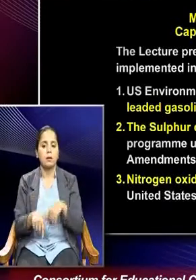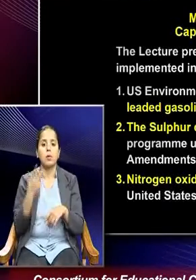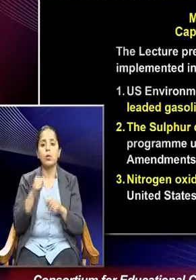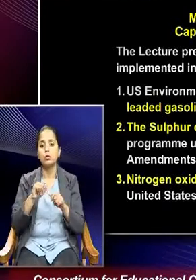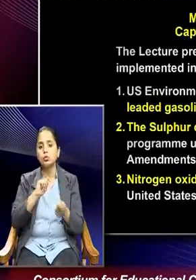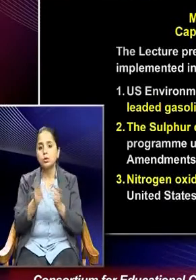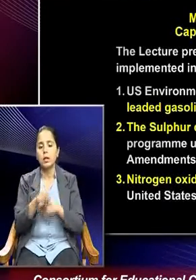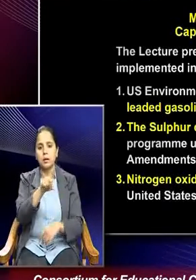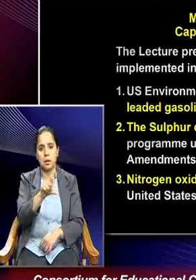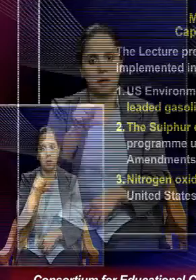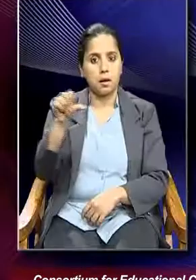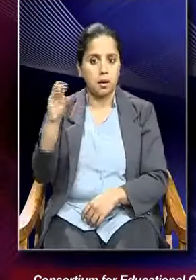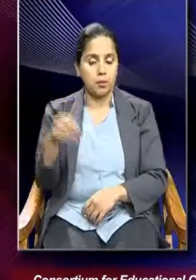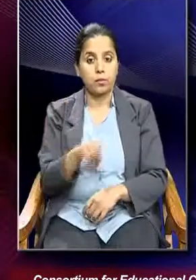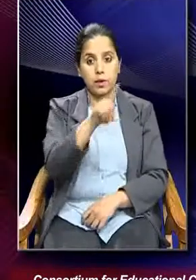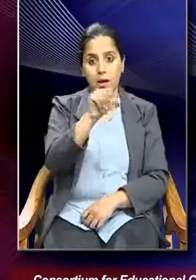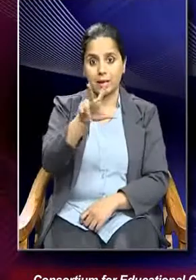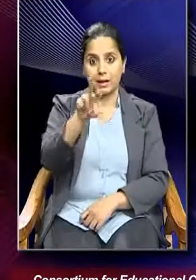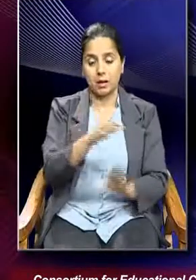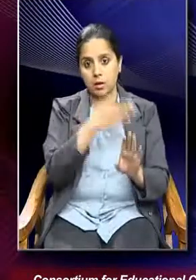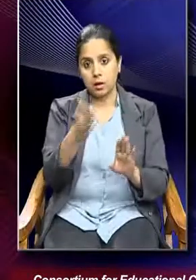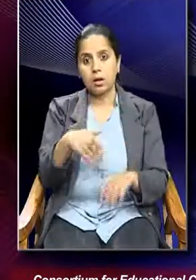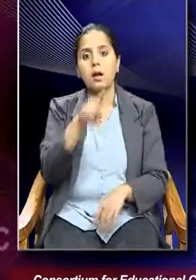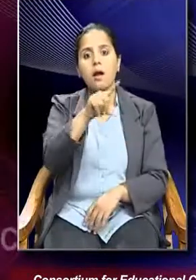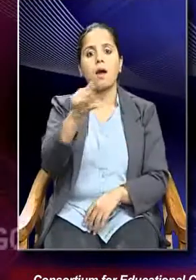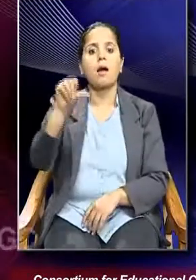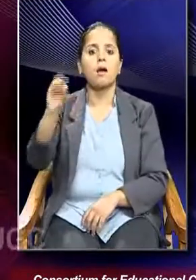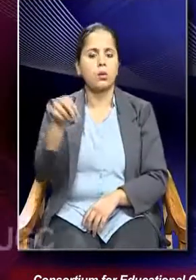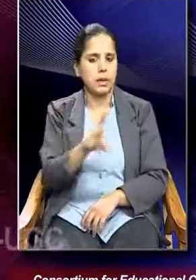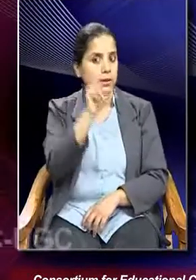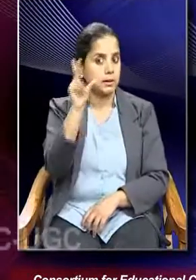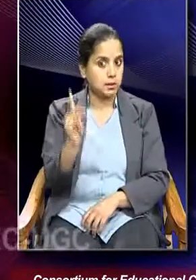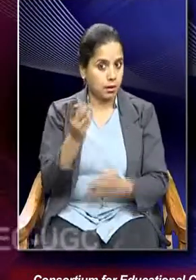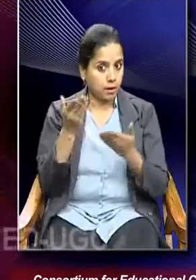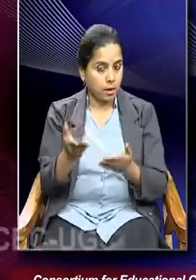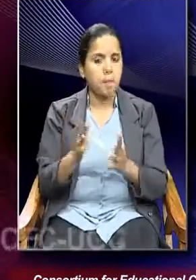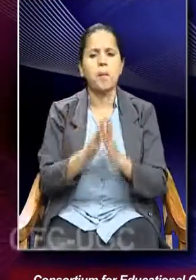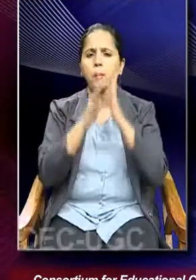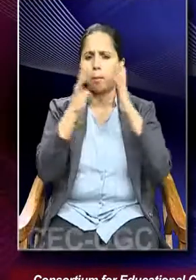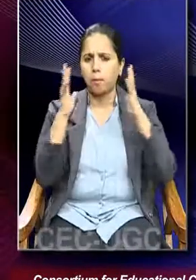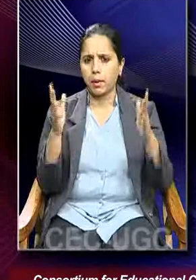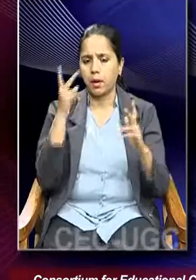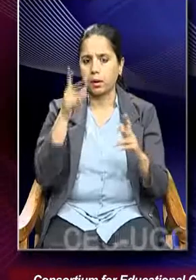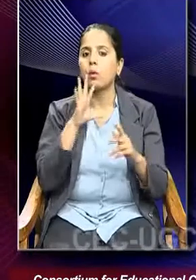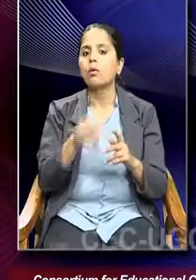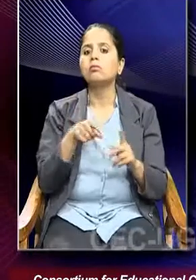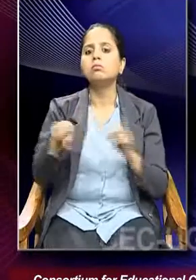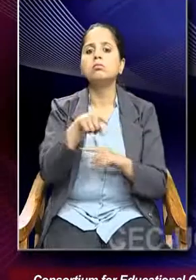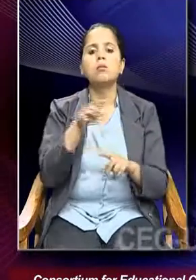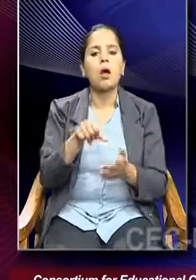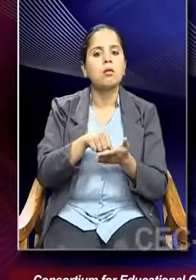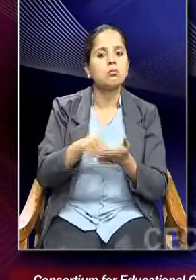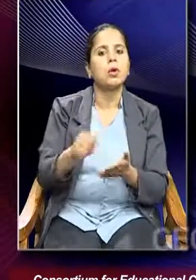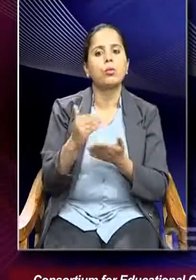1990. So after 1990, this was the second majorly implemented program